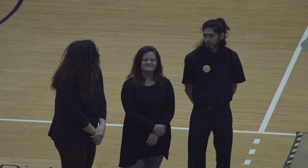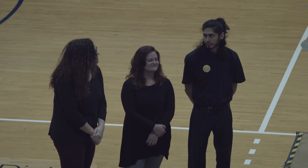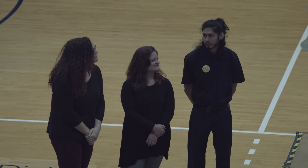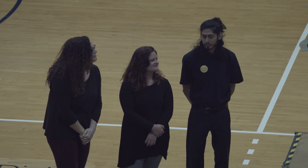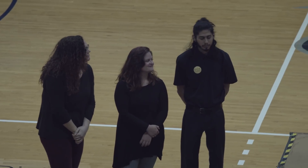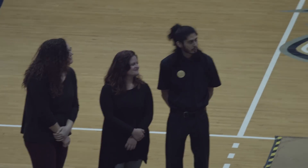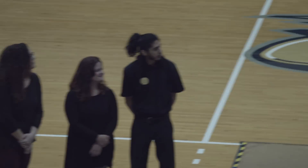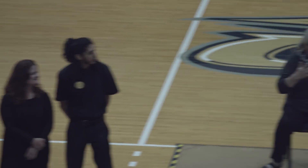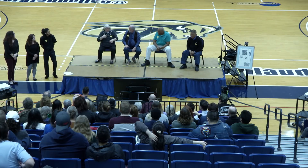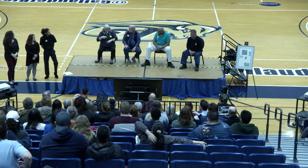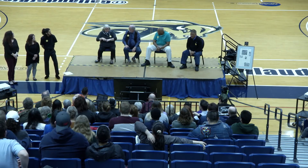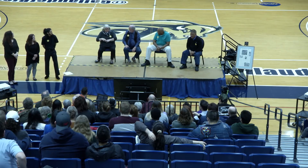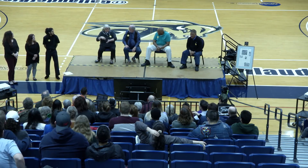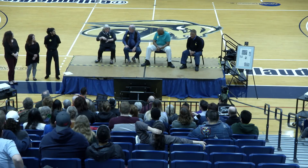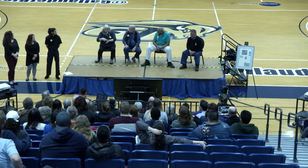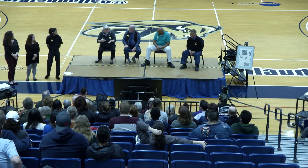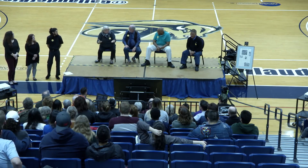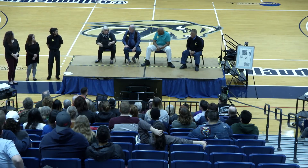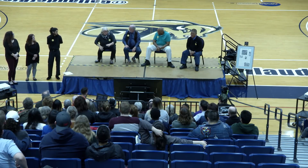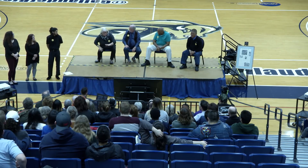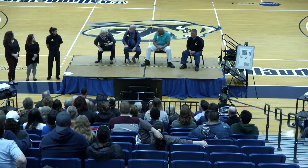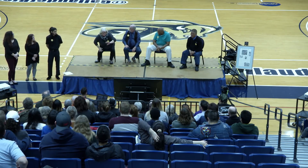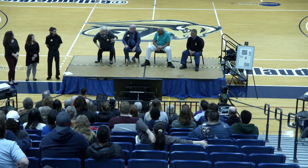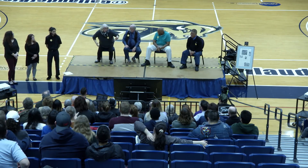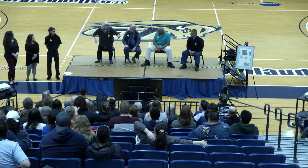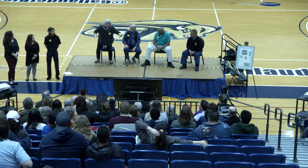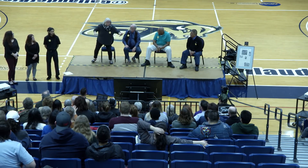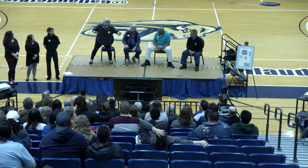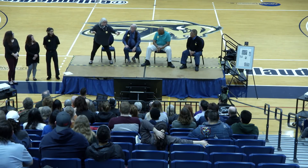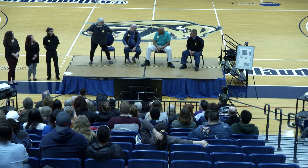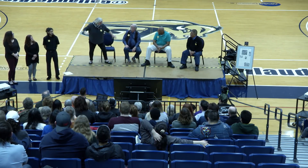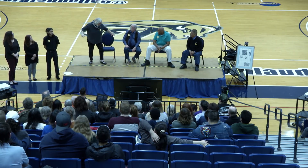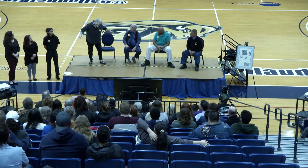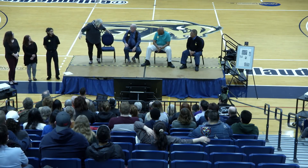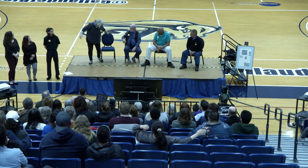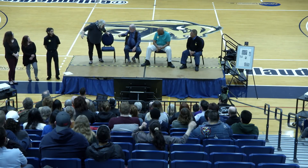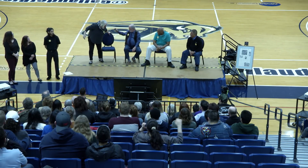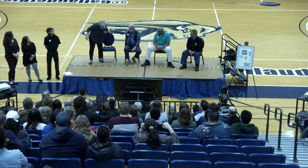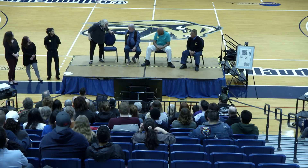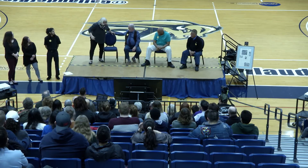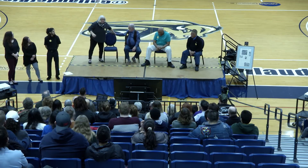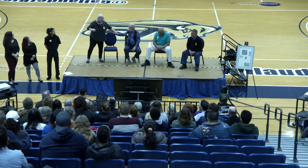colors signified. Okay, should I stand? Okay.